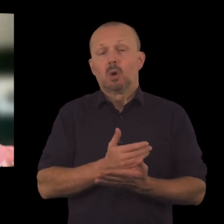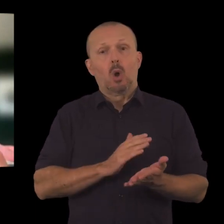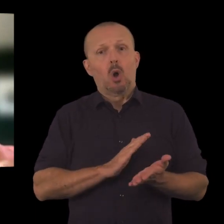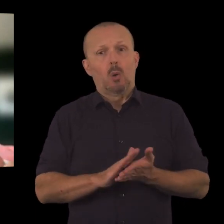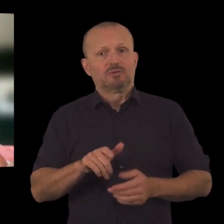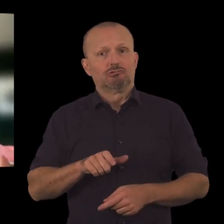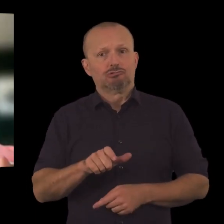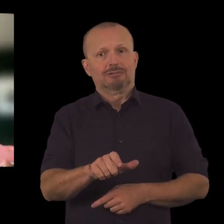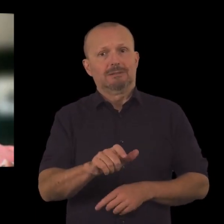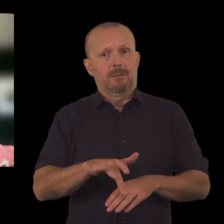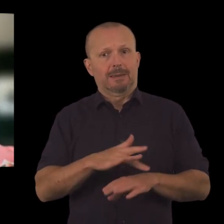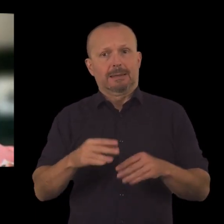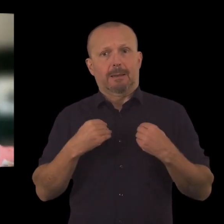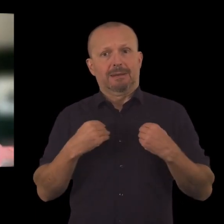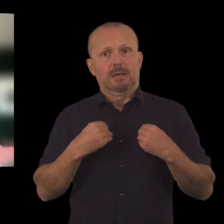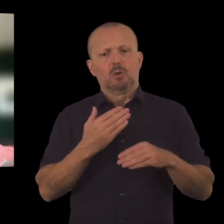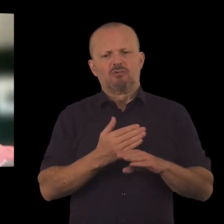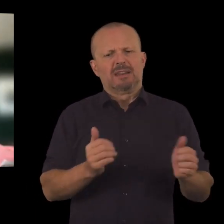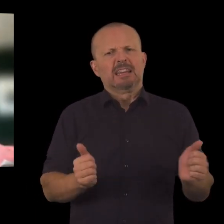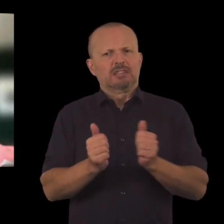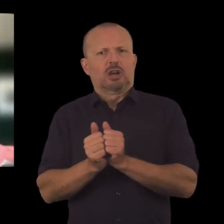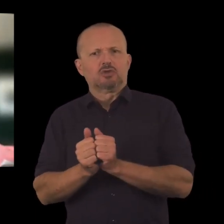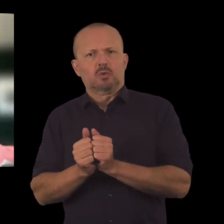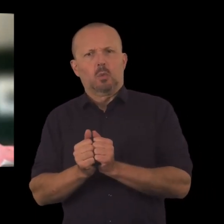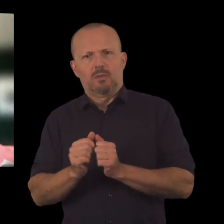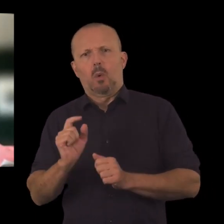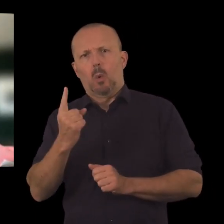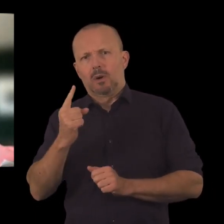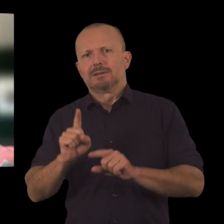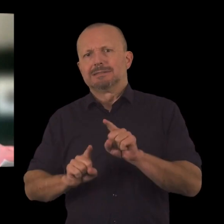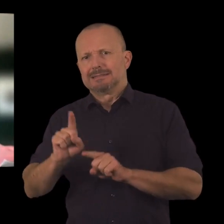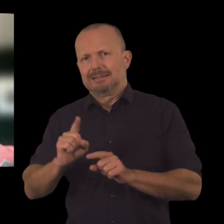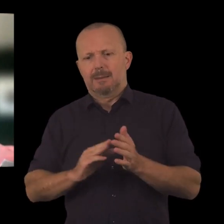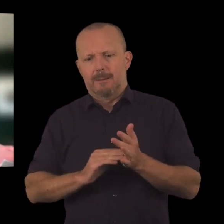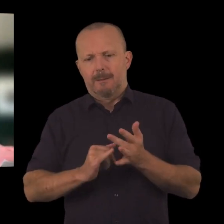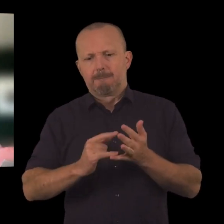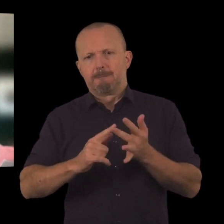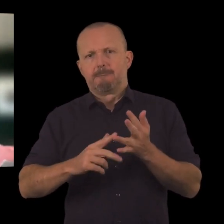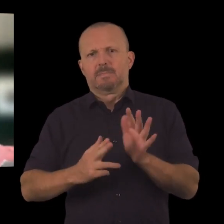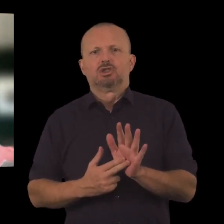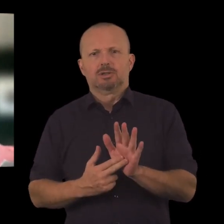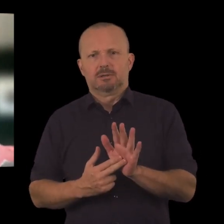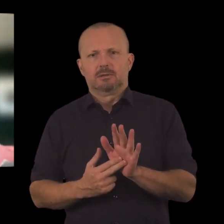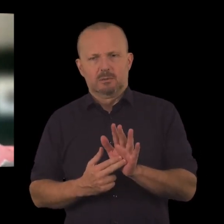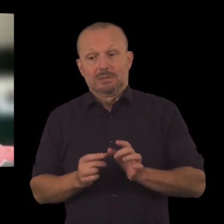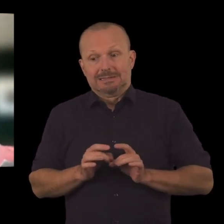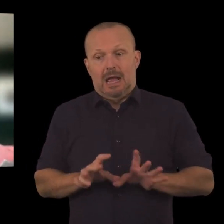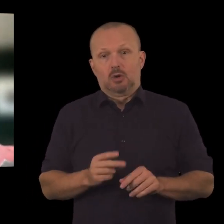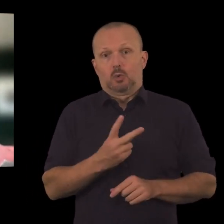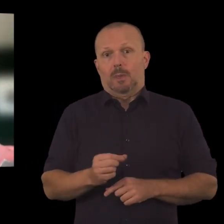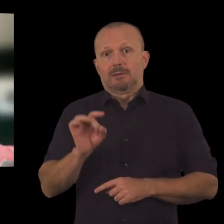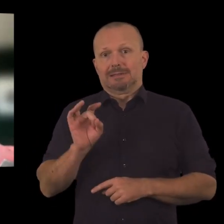conversation rather than it be just me talking. And the nature of our group, that makes it even